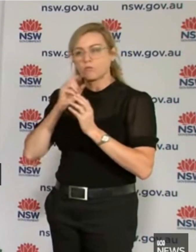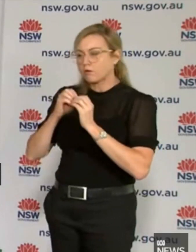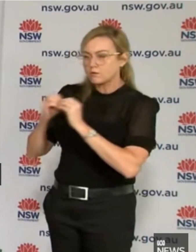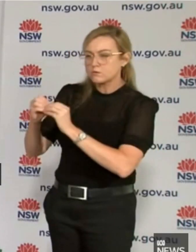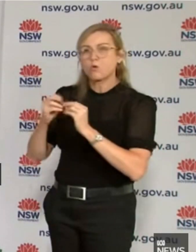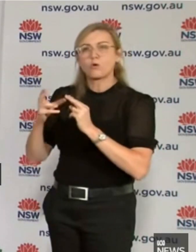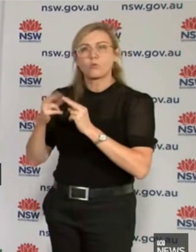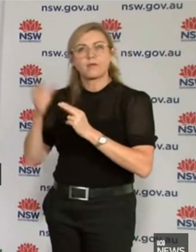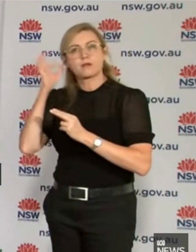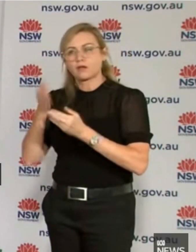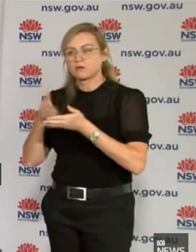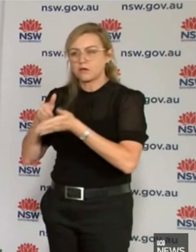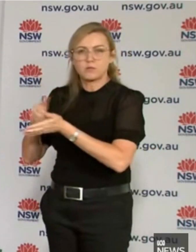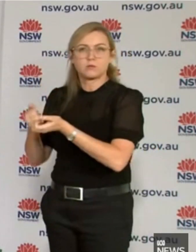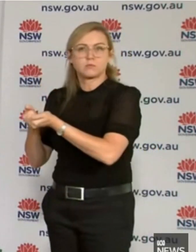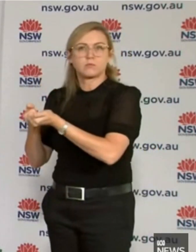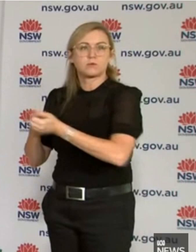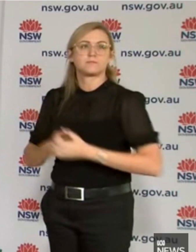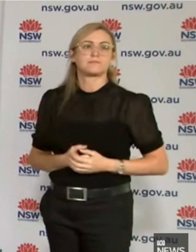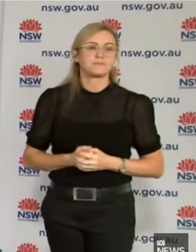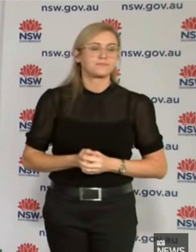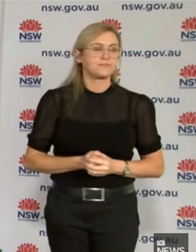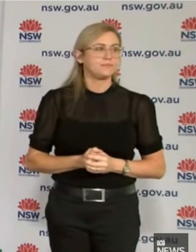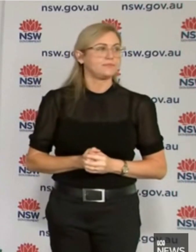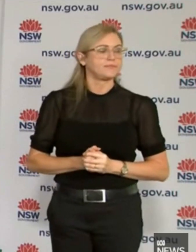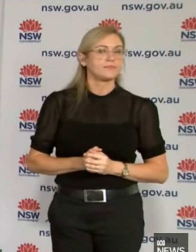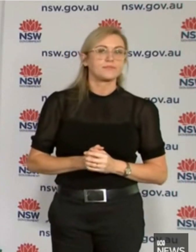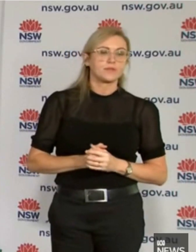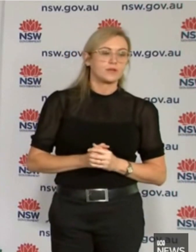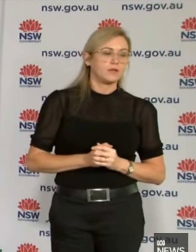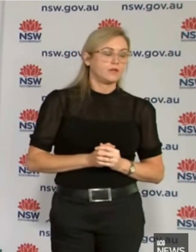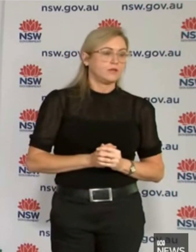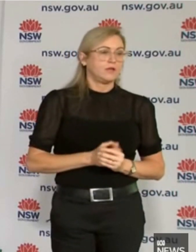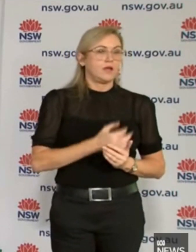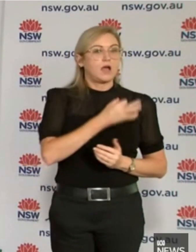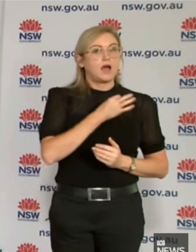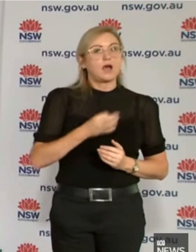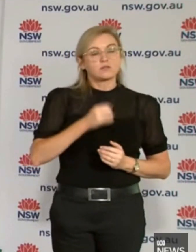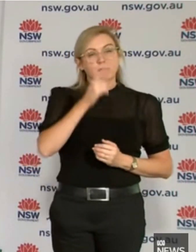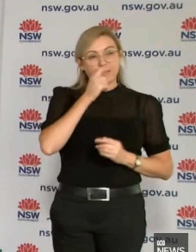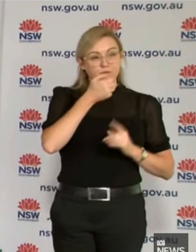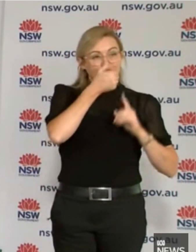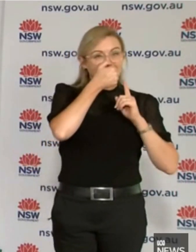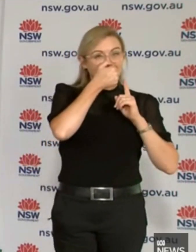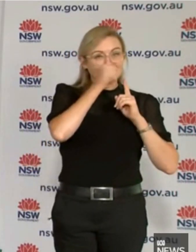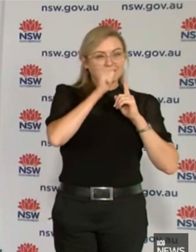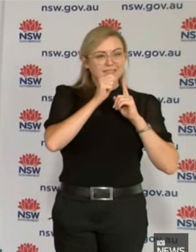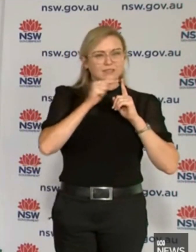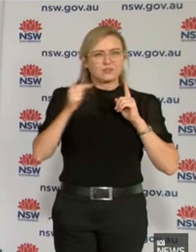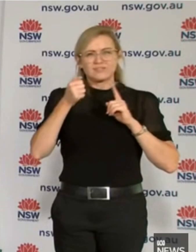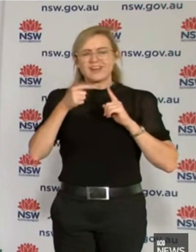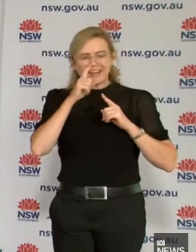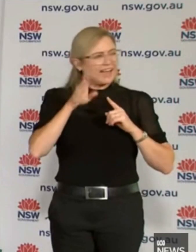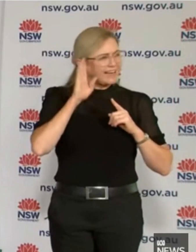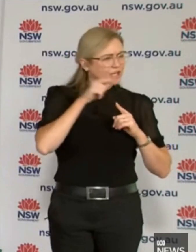done. Minister. Yeah, Alex. 1 in 10 New South Wales residents aged 60 to 69 still haven't... Sorry, Alex, you're very quiet today. What was